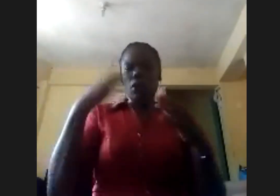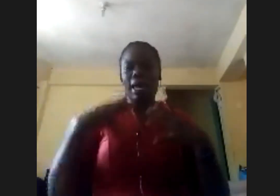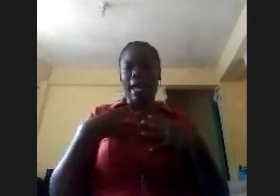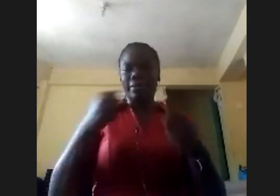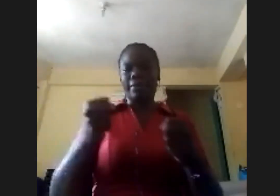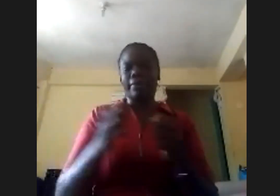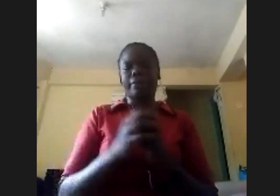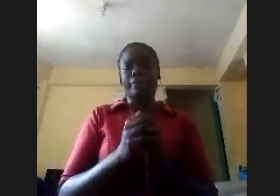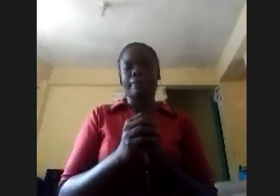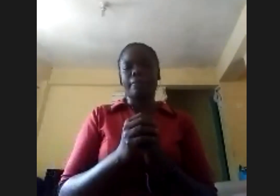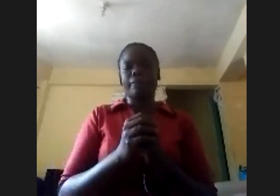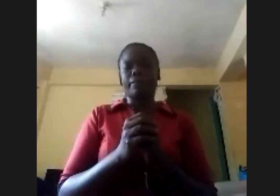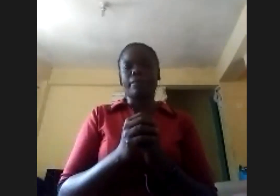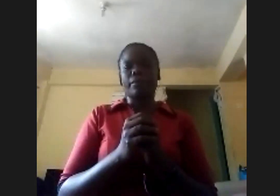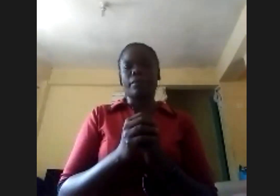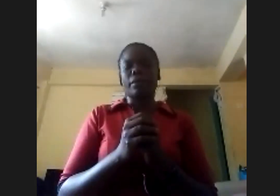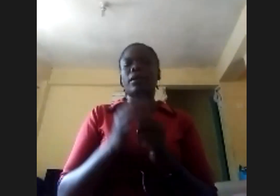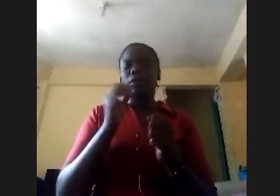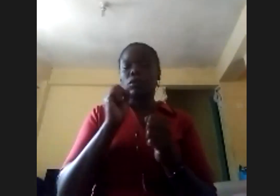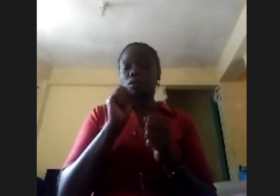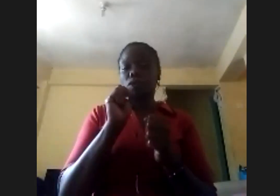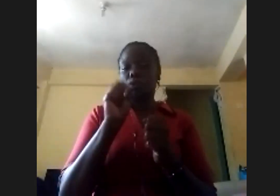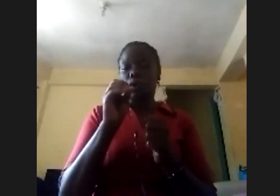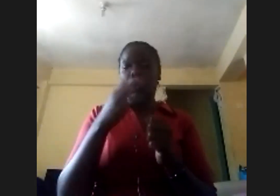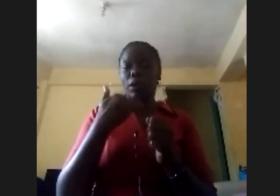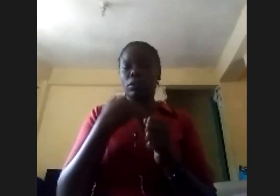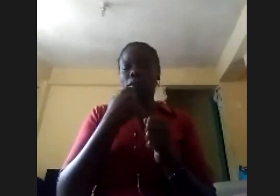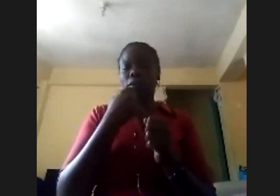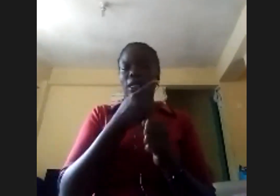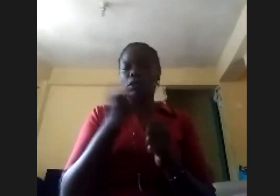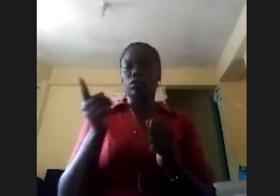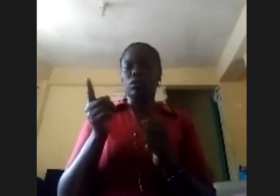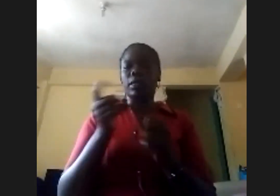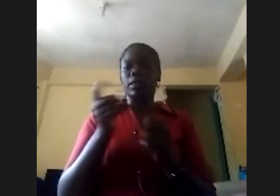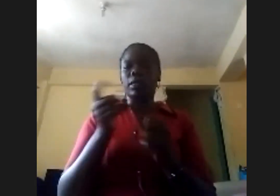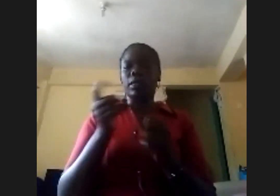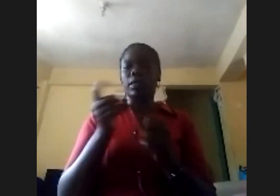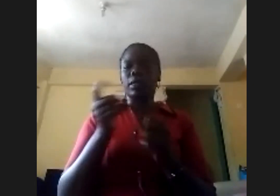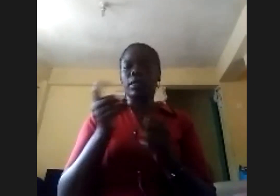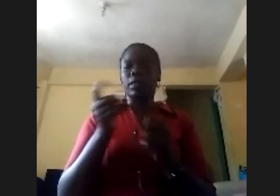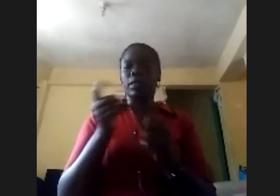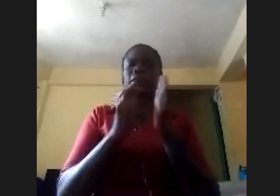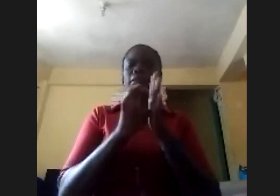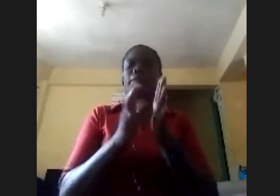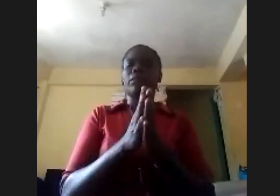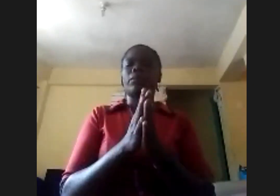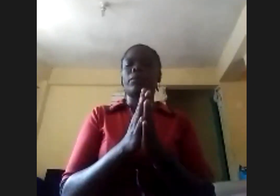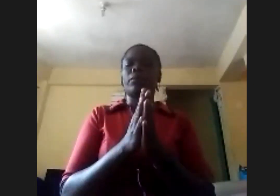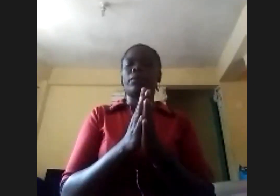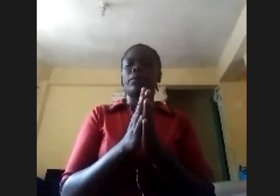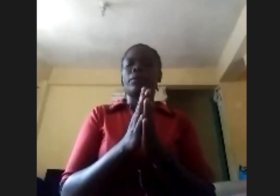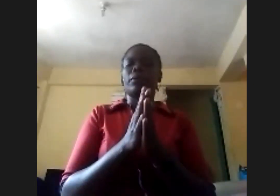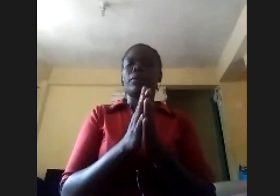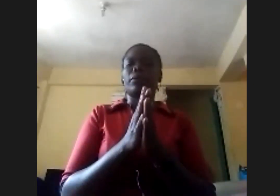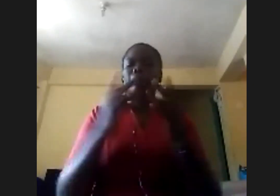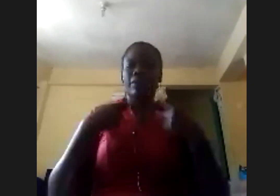So I would like to say, if you have to kind of tease out just physical body and